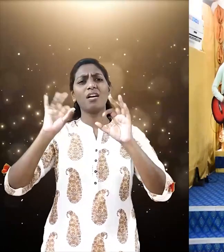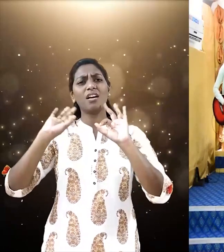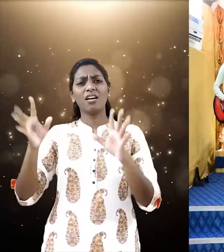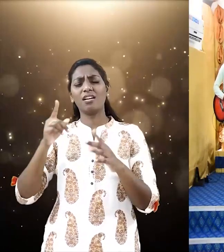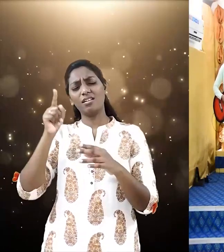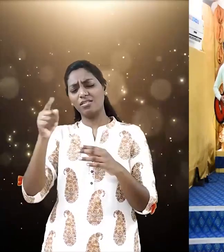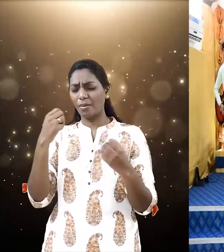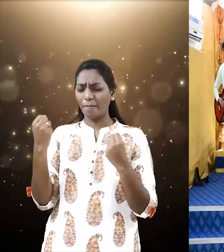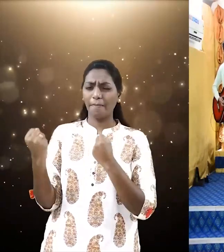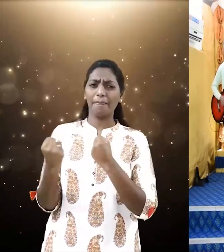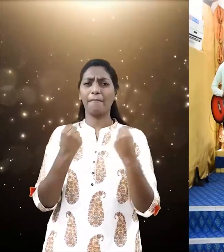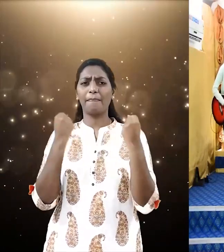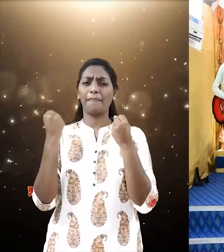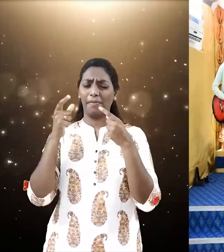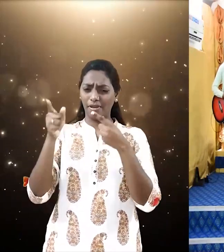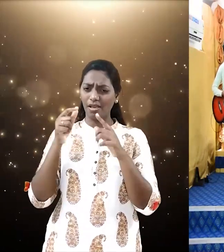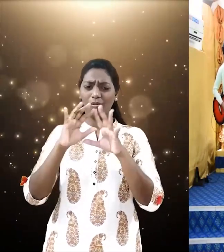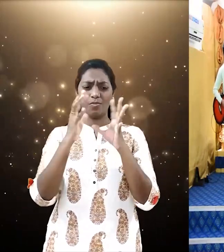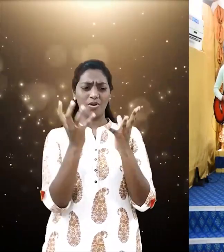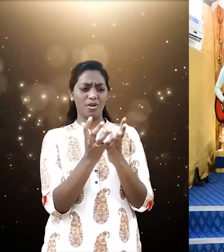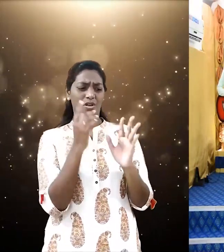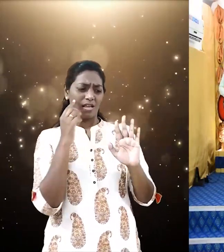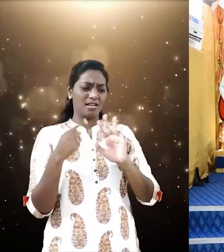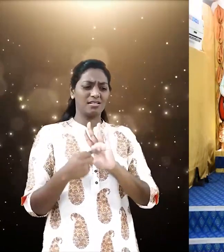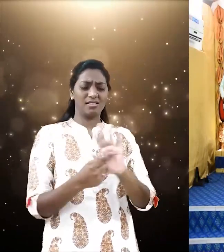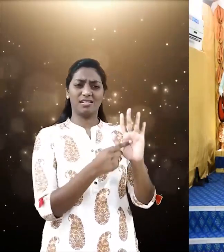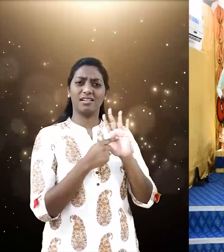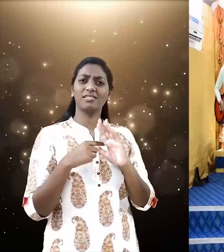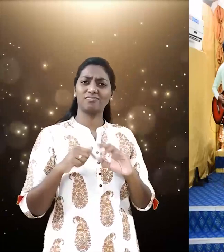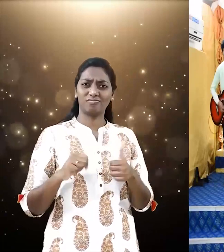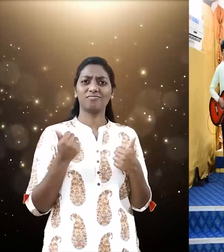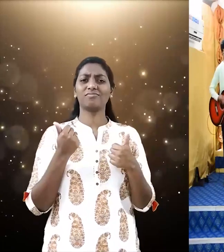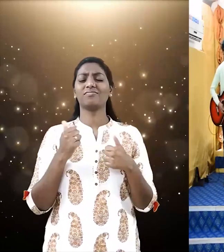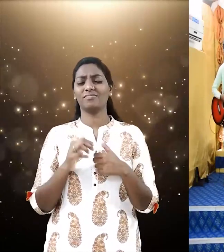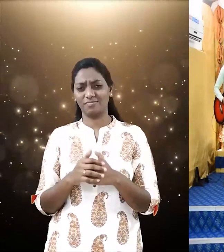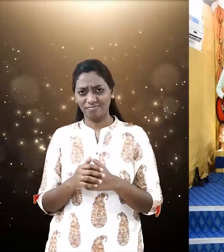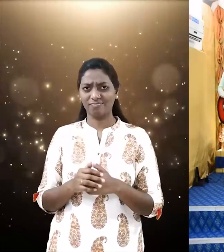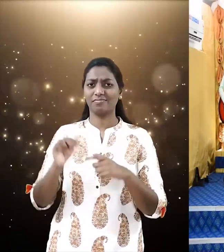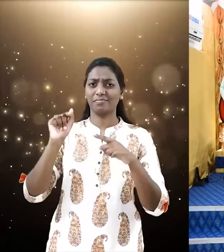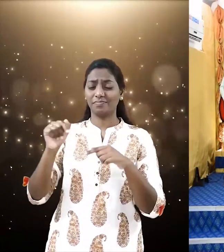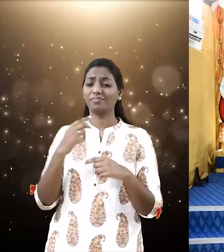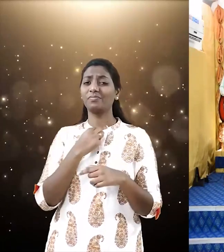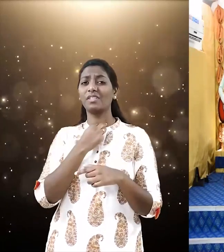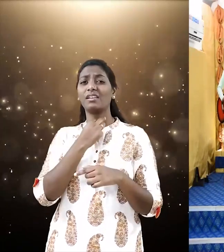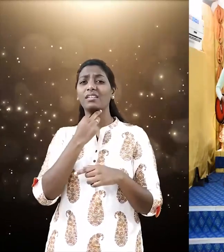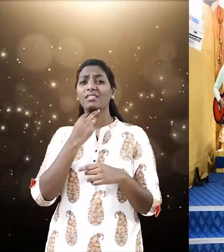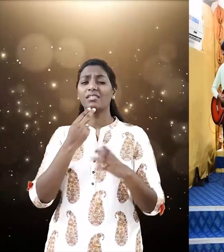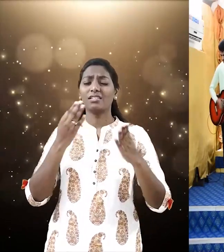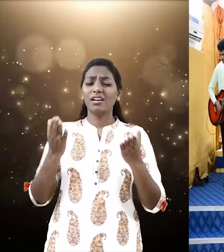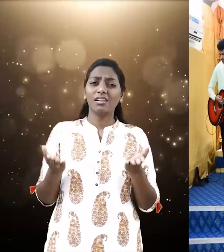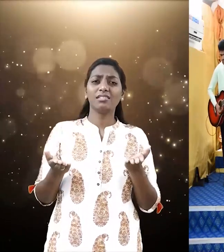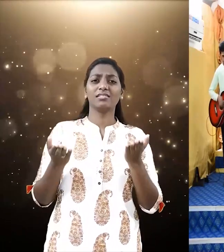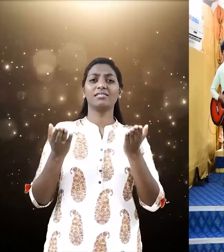Magnificently rule, victorious, your power is shown throughout the